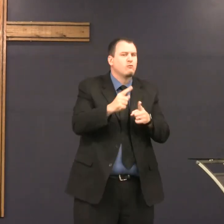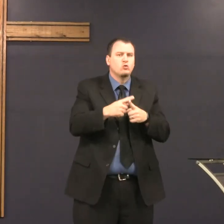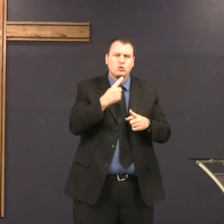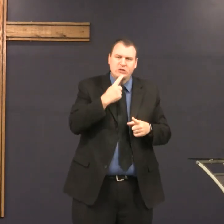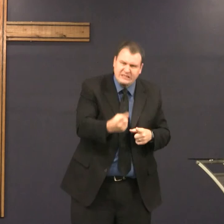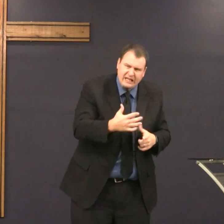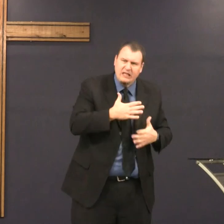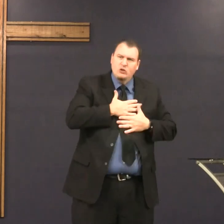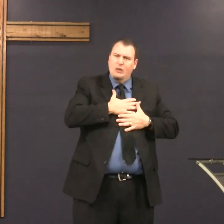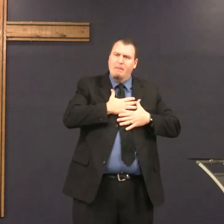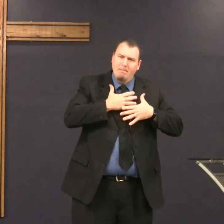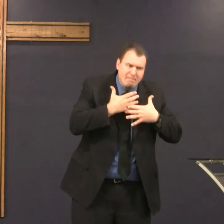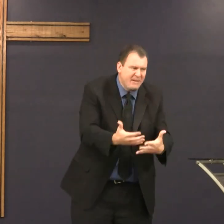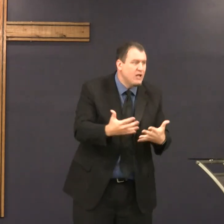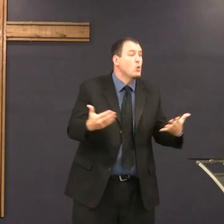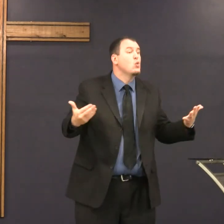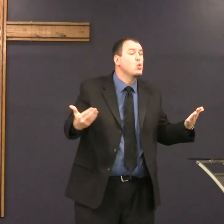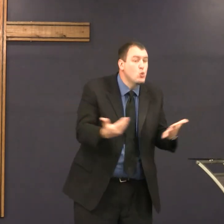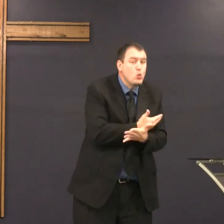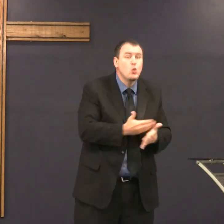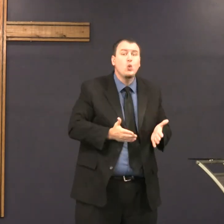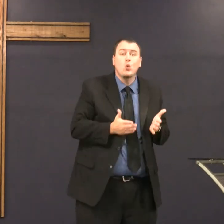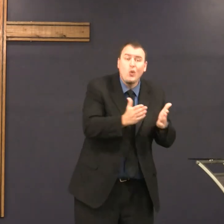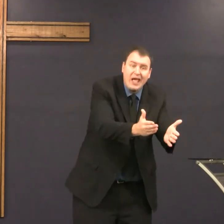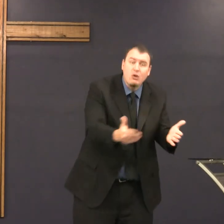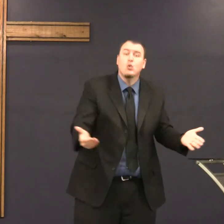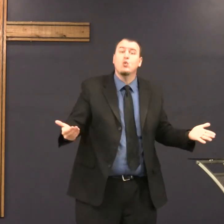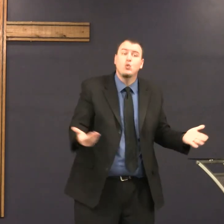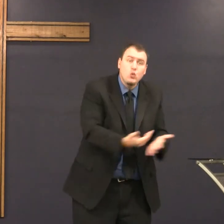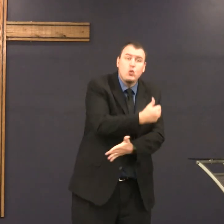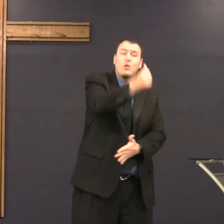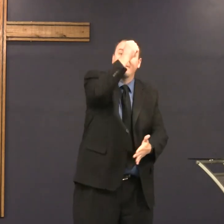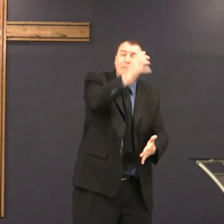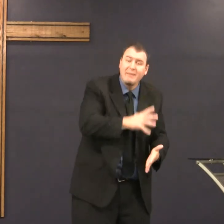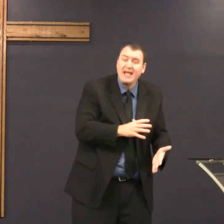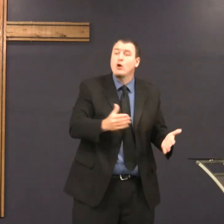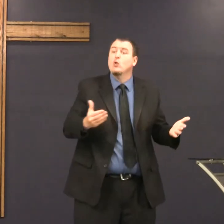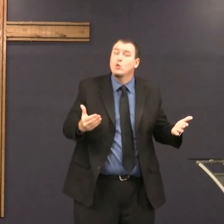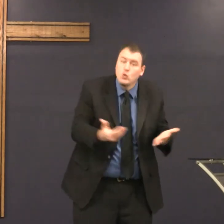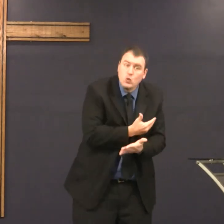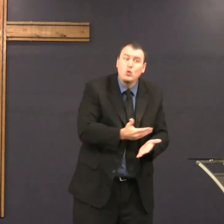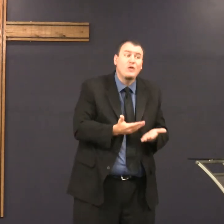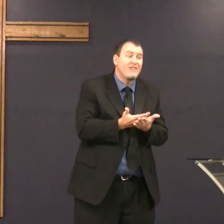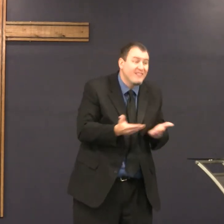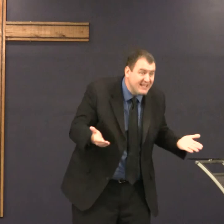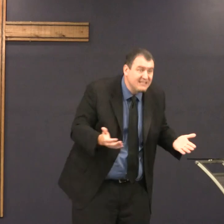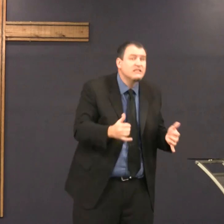lying. Instead, force yourself to admit the truth. This is a new way.